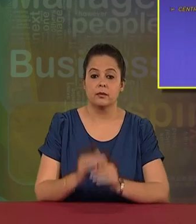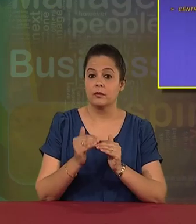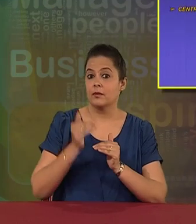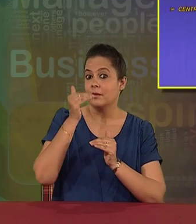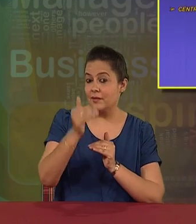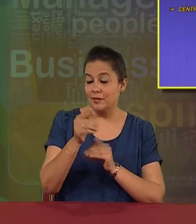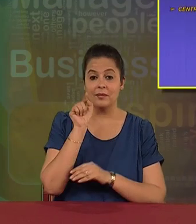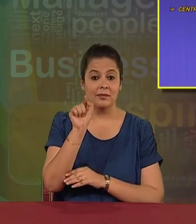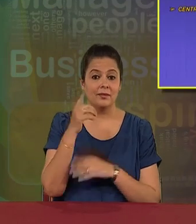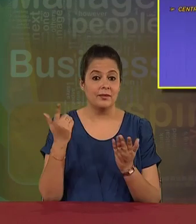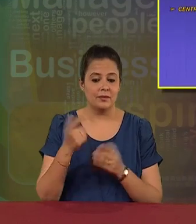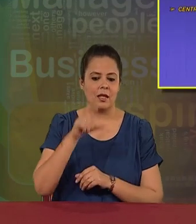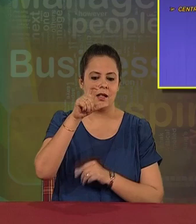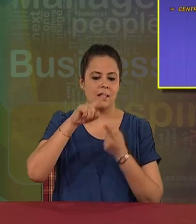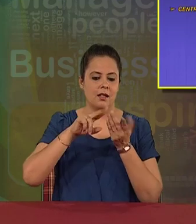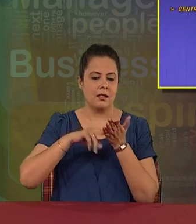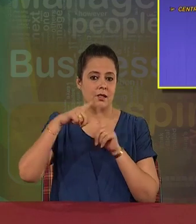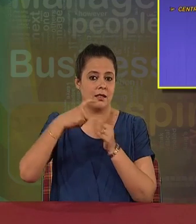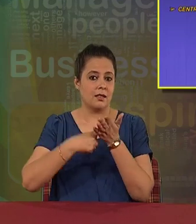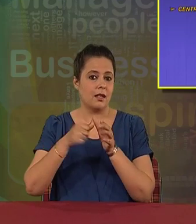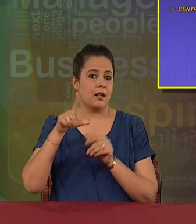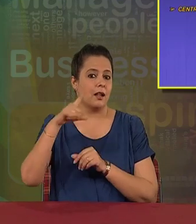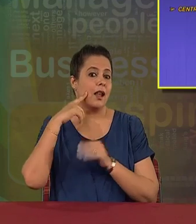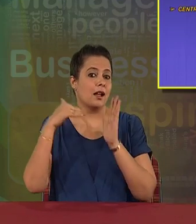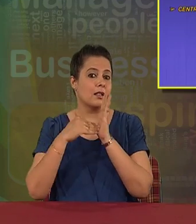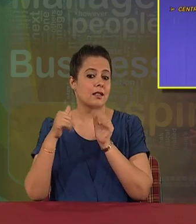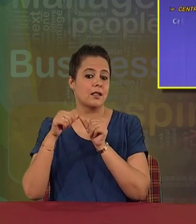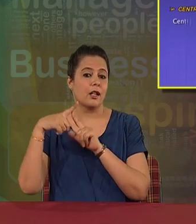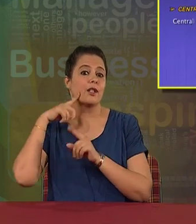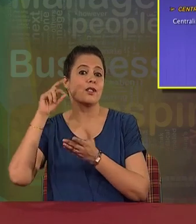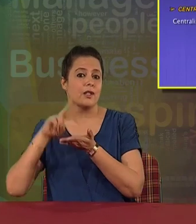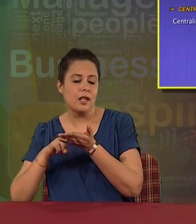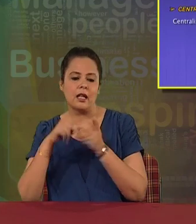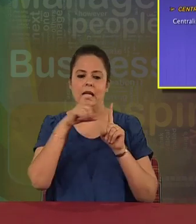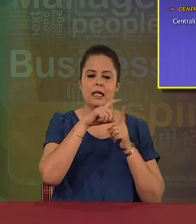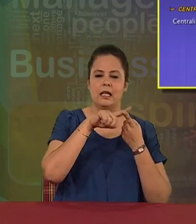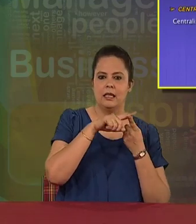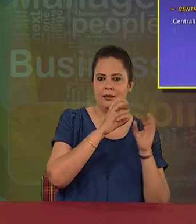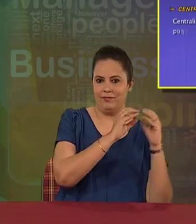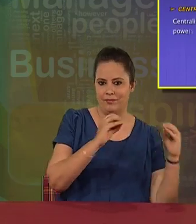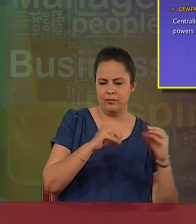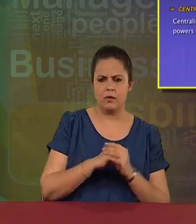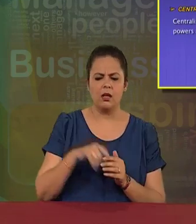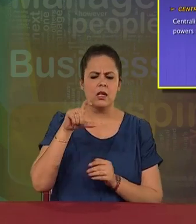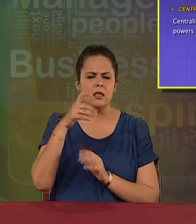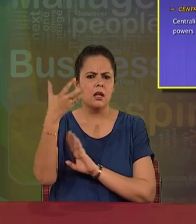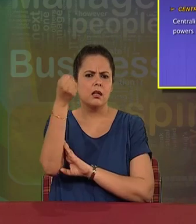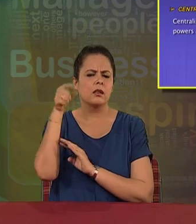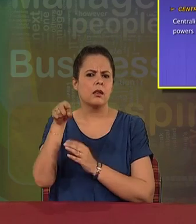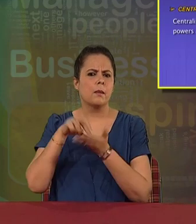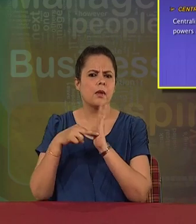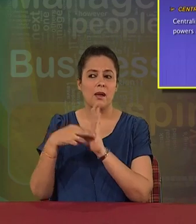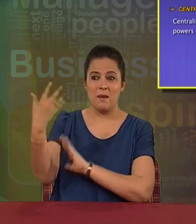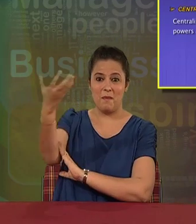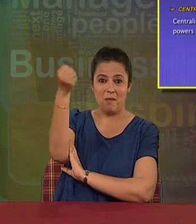Our next principle is centralization and decentralization. Centralization means keeping all the power at the top level of